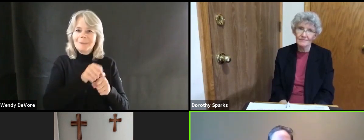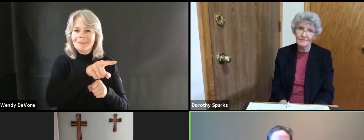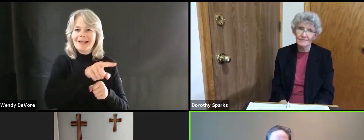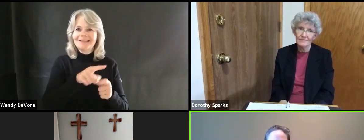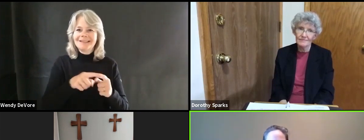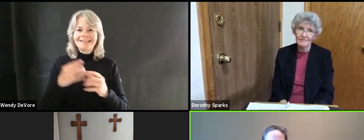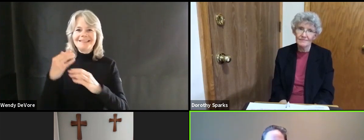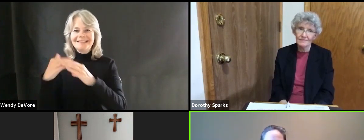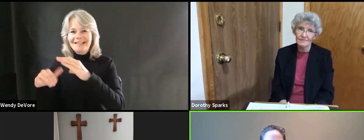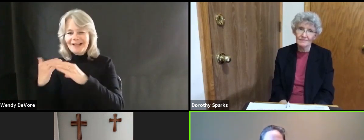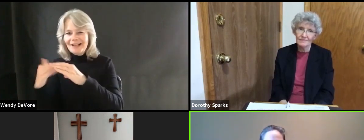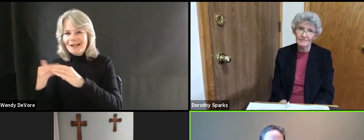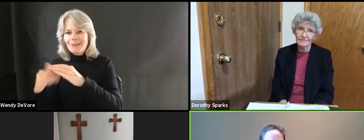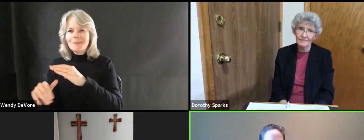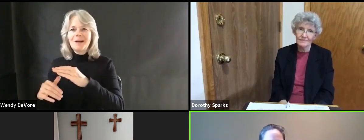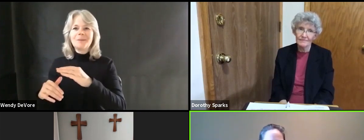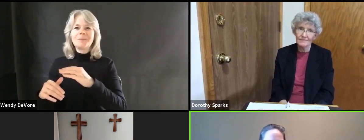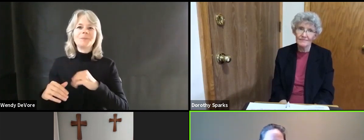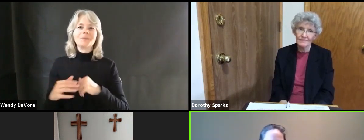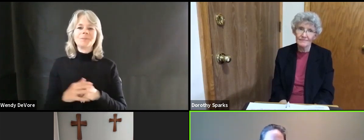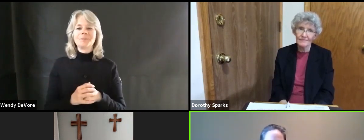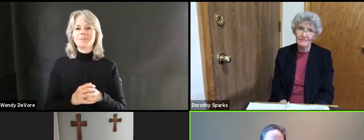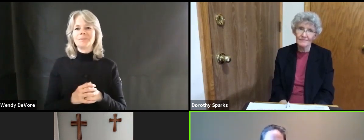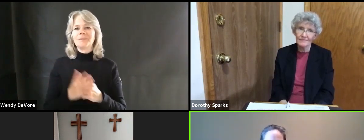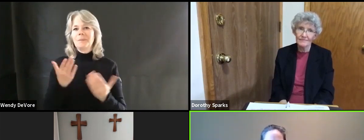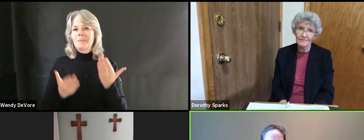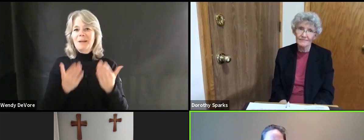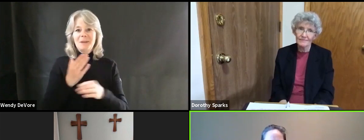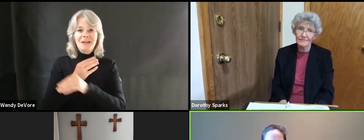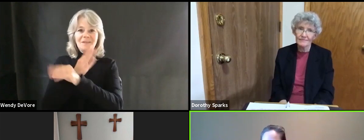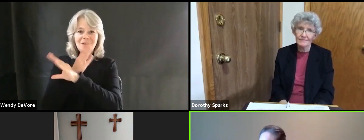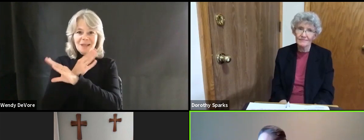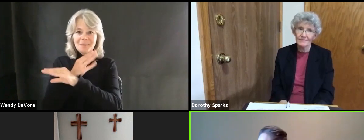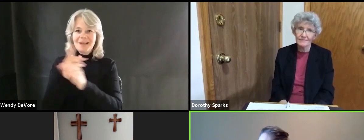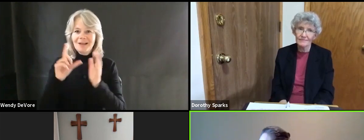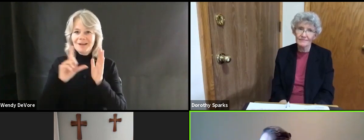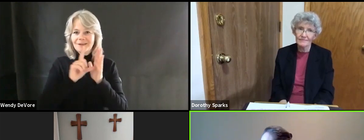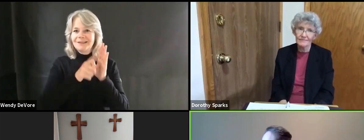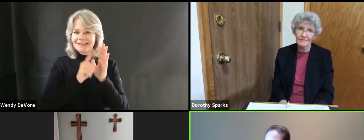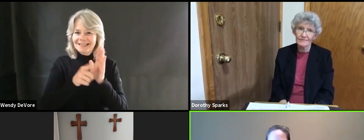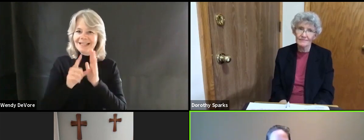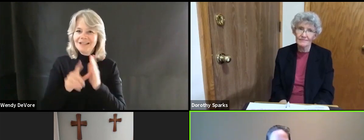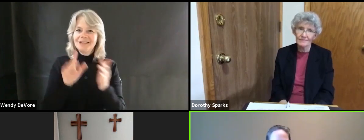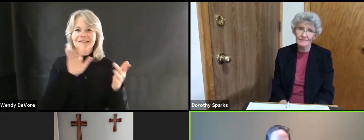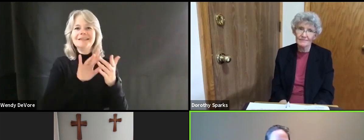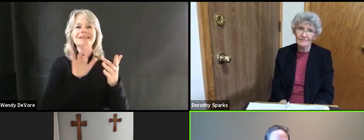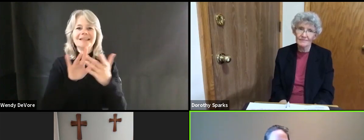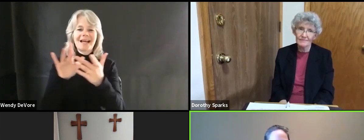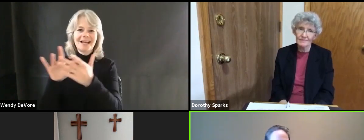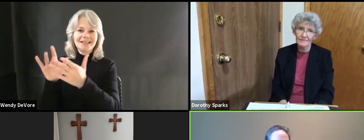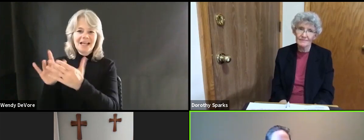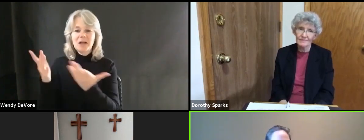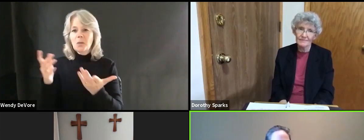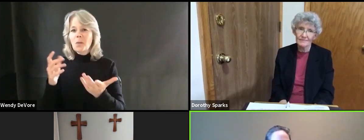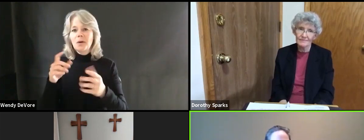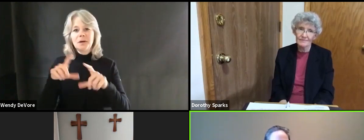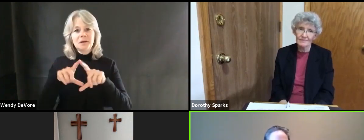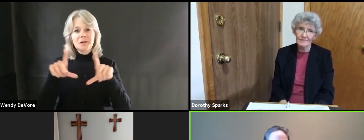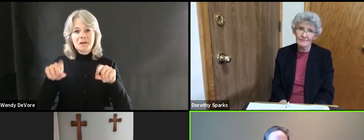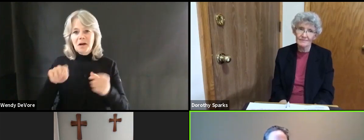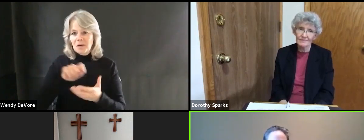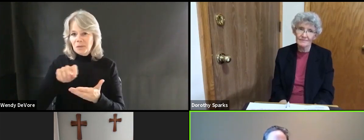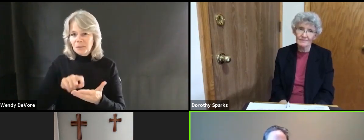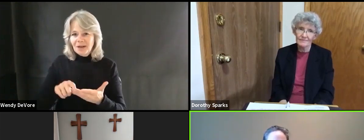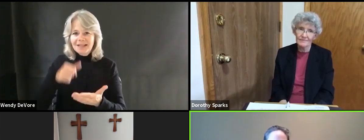email. Later on, maybe VP call someone, or send a card, write a